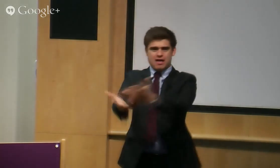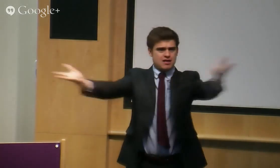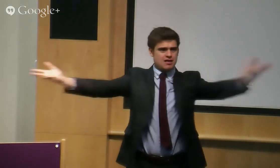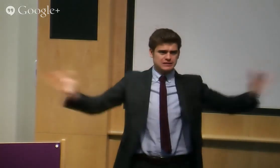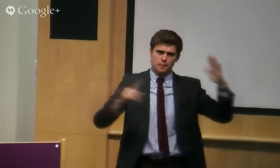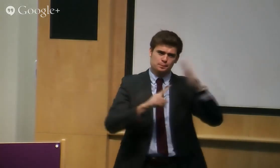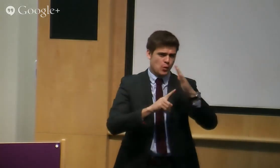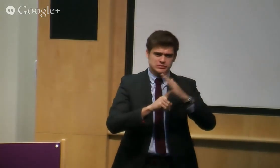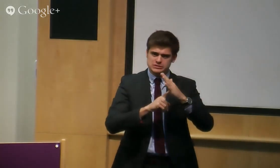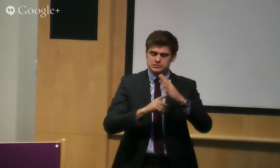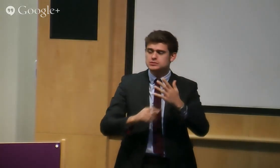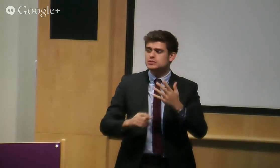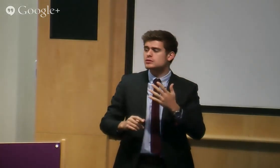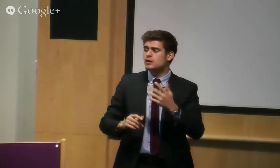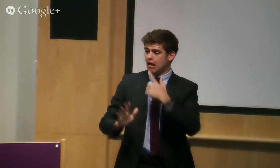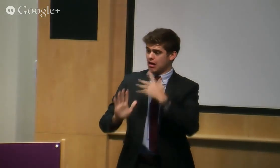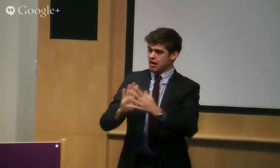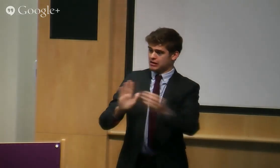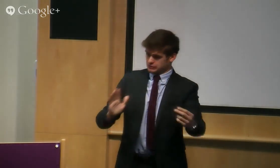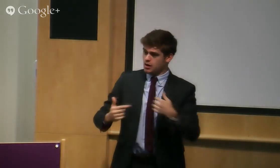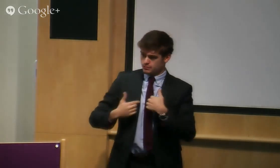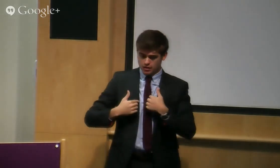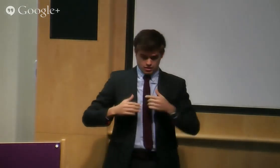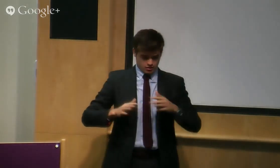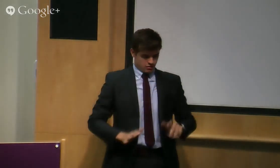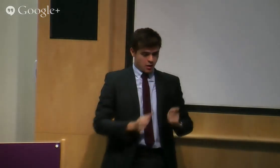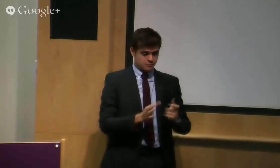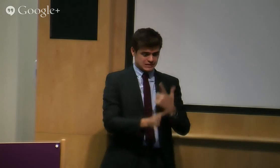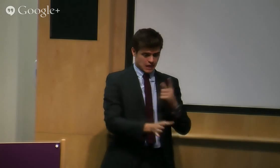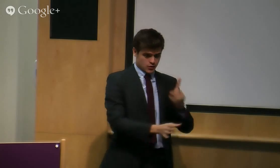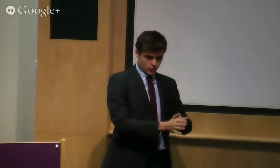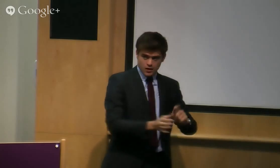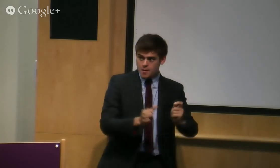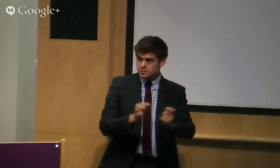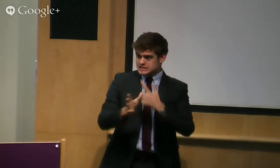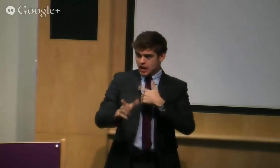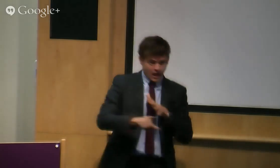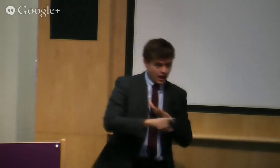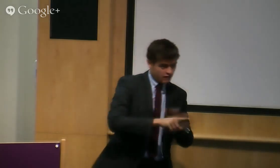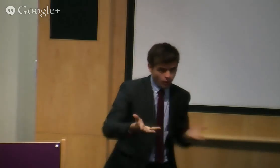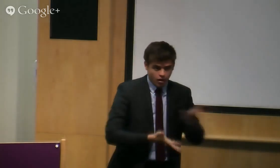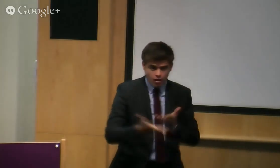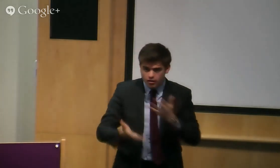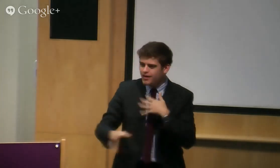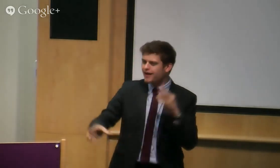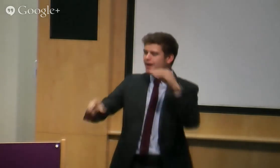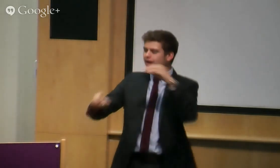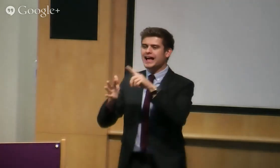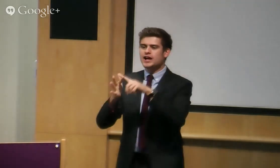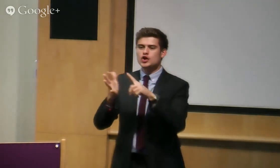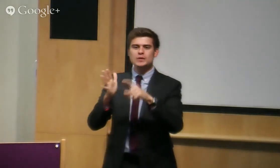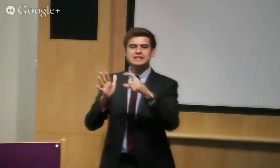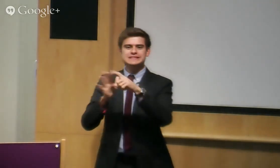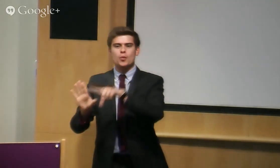as the BDA, and it's not something that we're instilling for ourselves only. This is something that we want to share amongst the entire